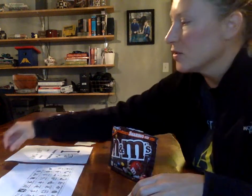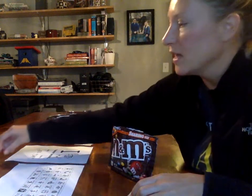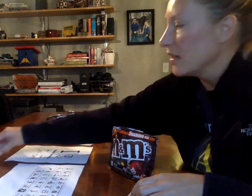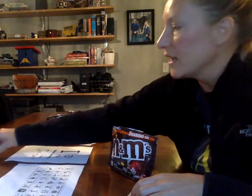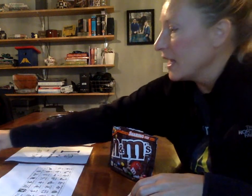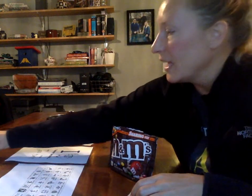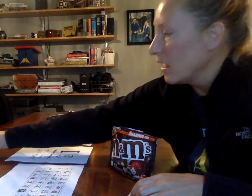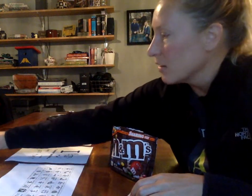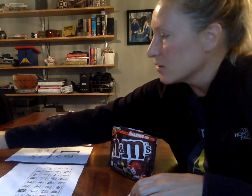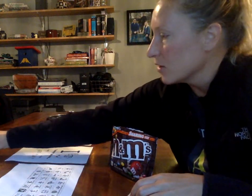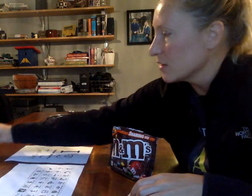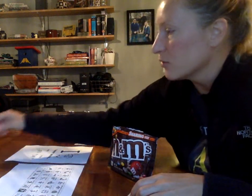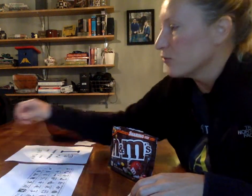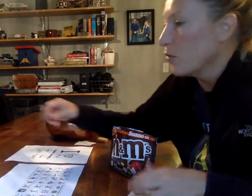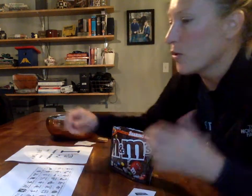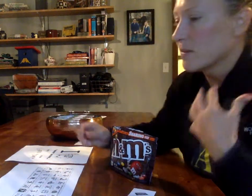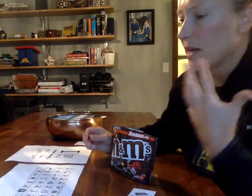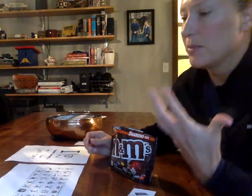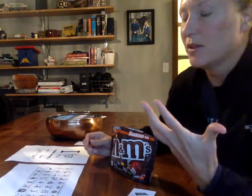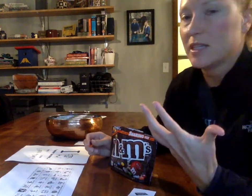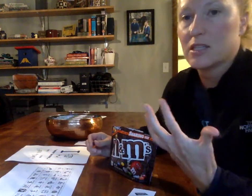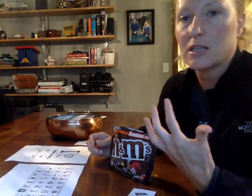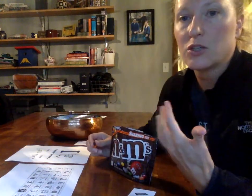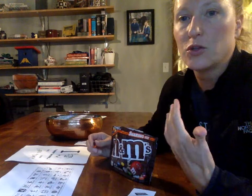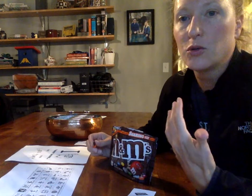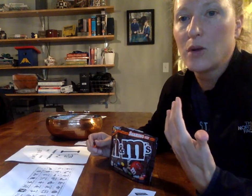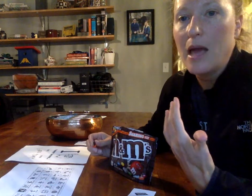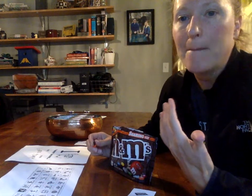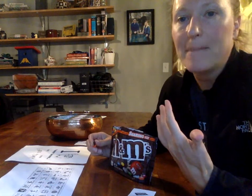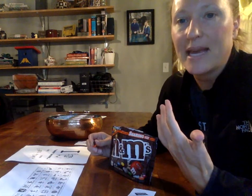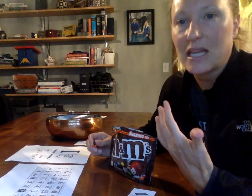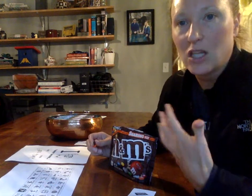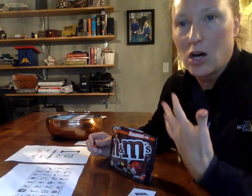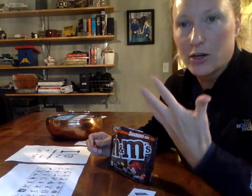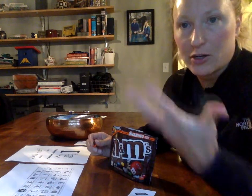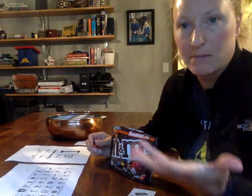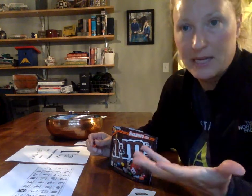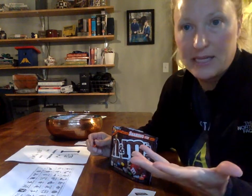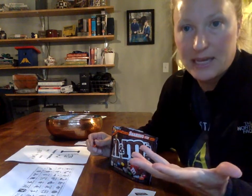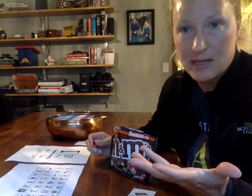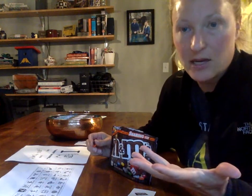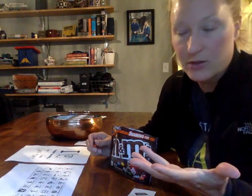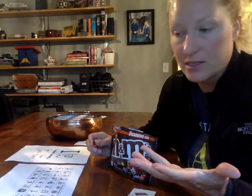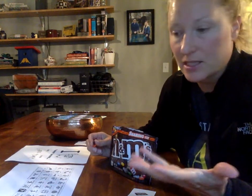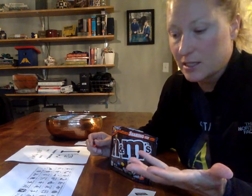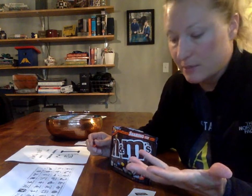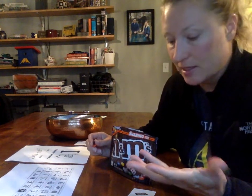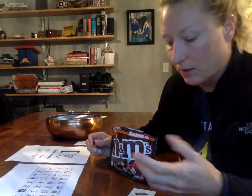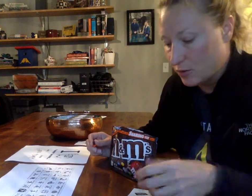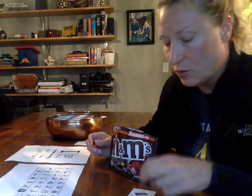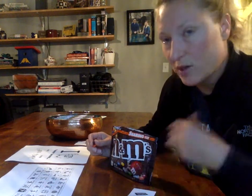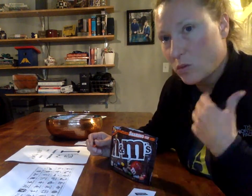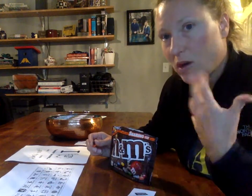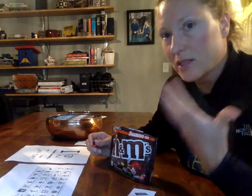that they are starting to form that ability to make longer mean length utterances themselves. You always want